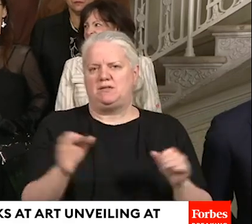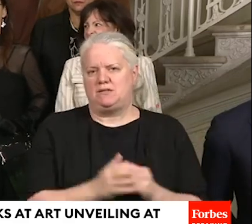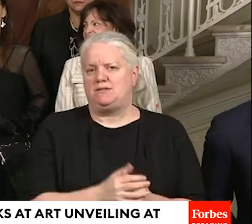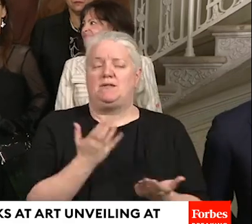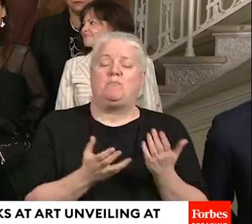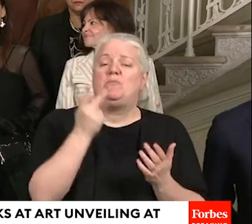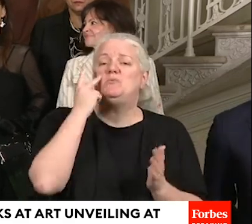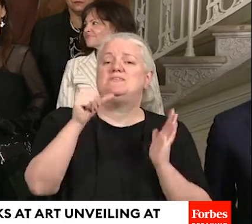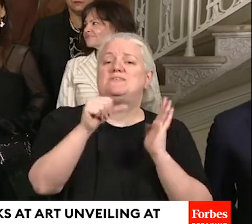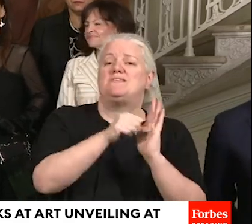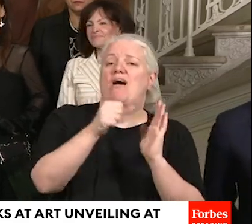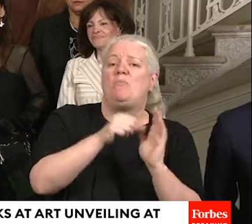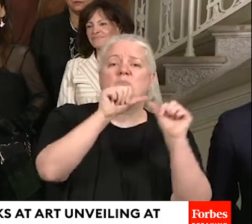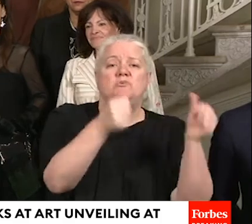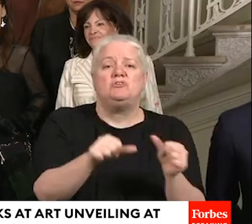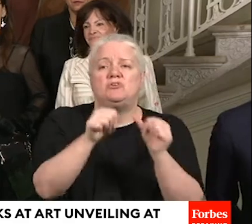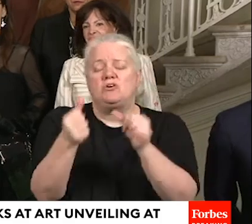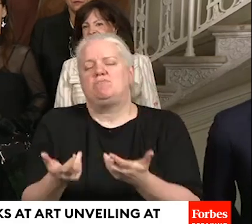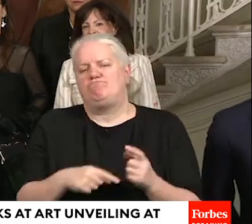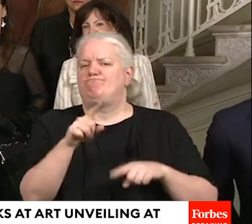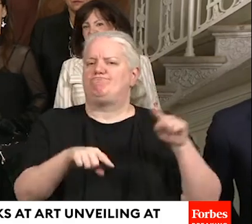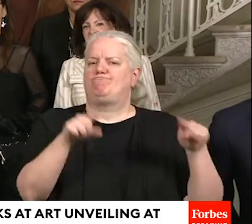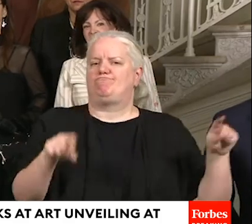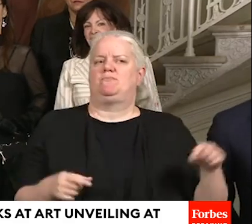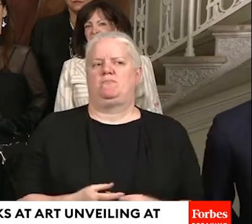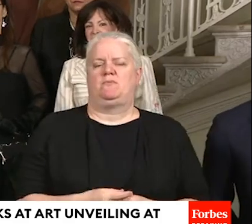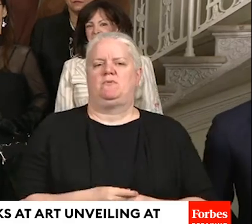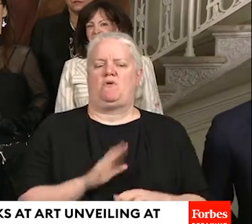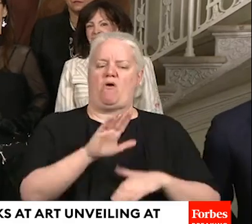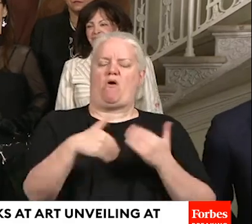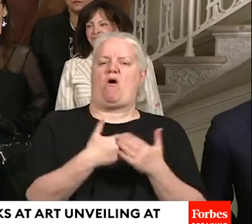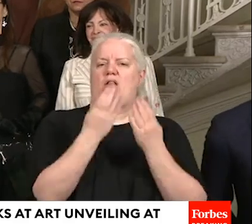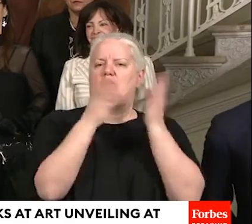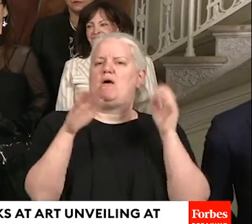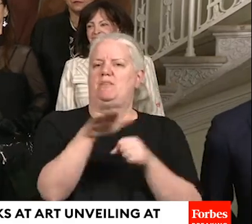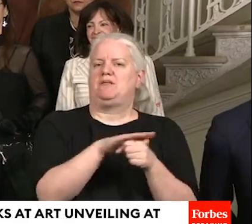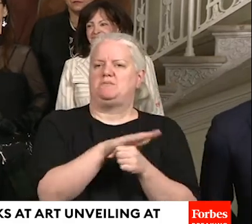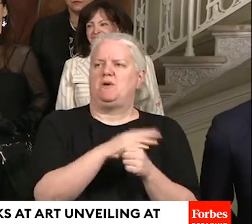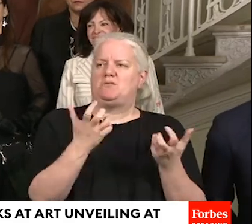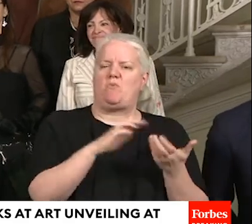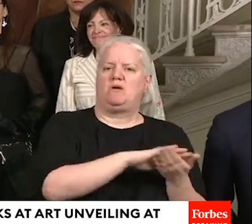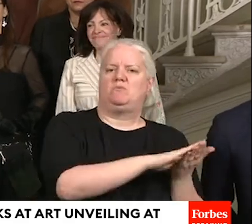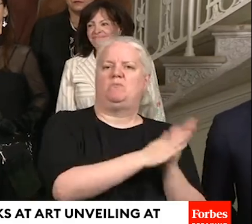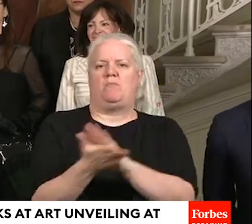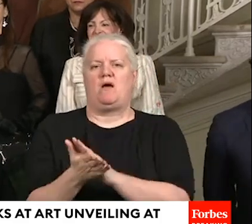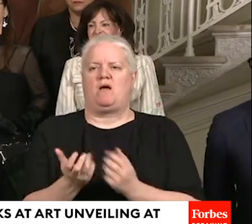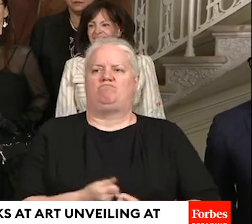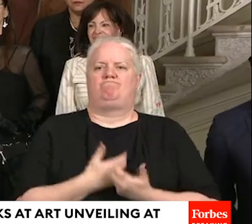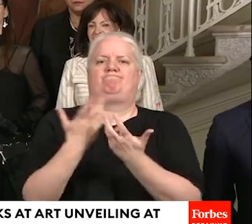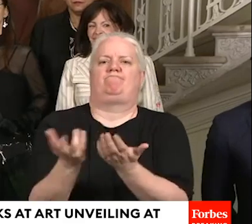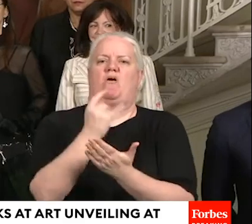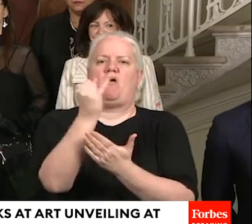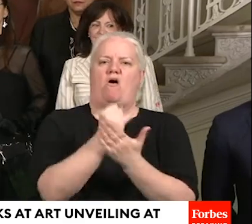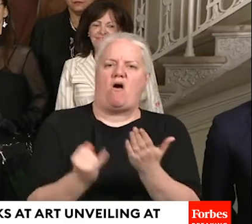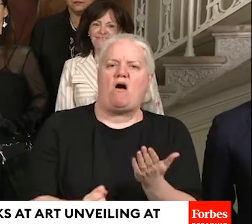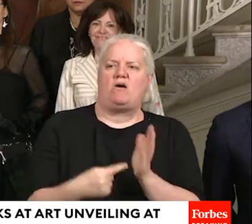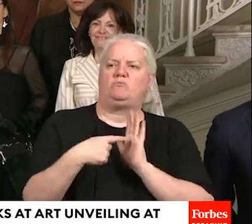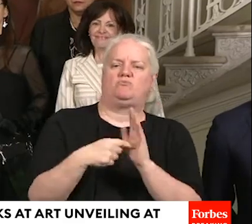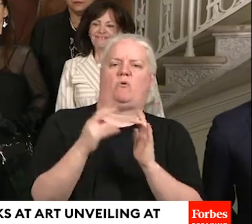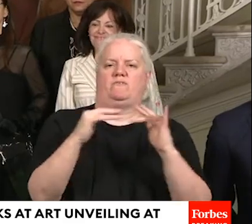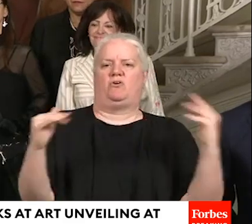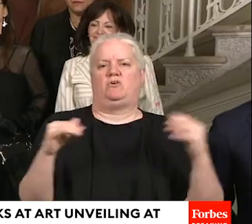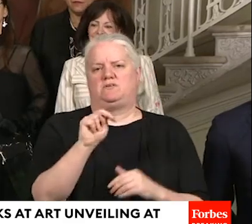sculpture. We want to turn our public spaces into artistic expressions of the diversity of this city.